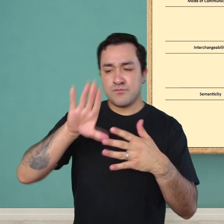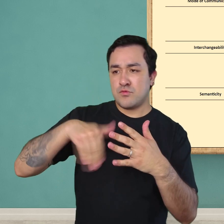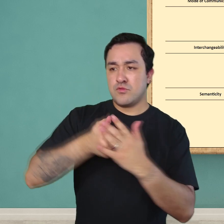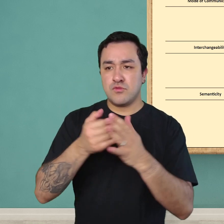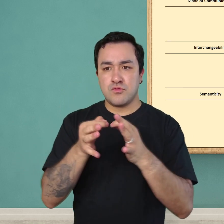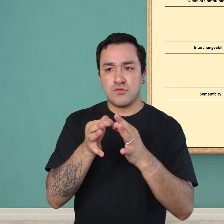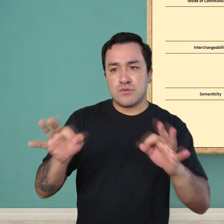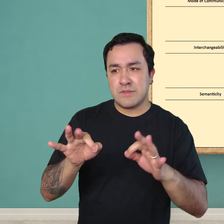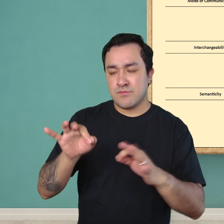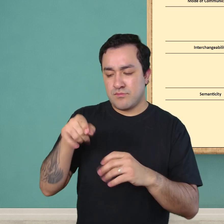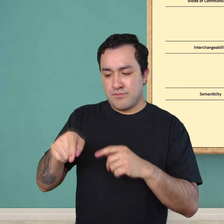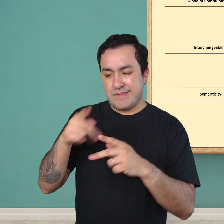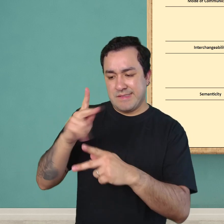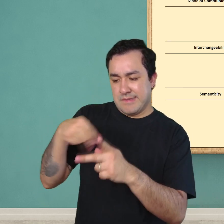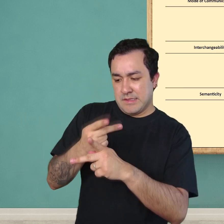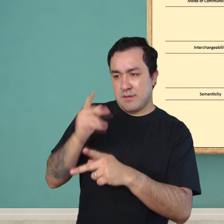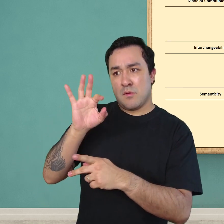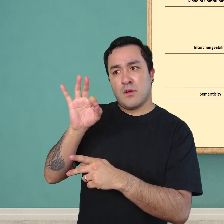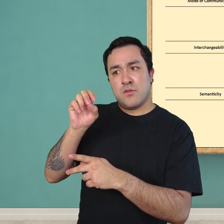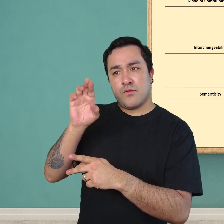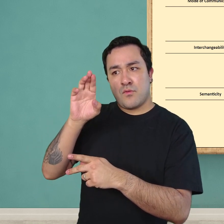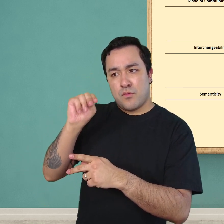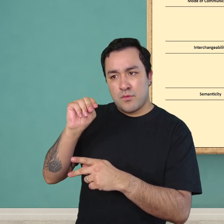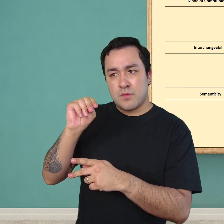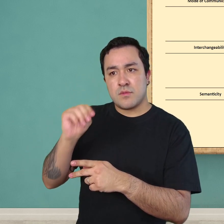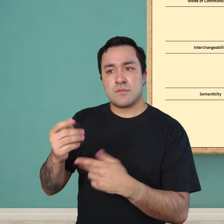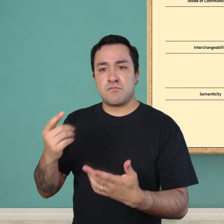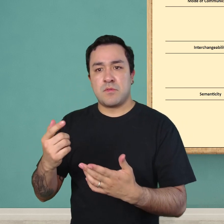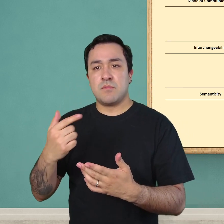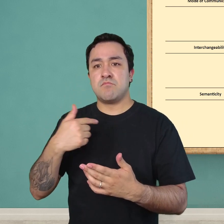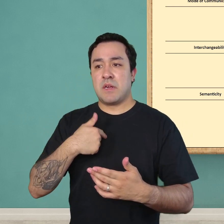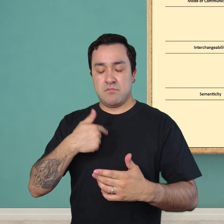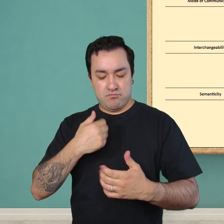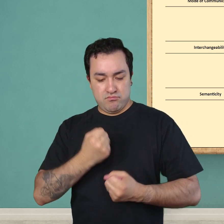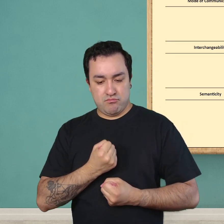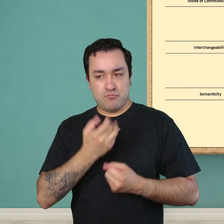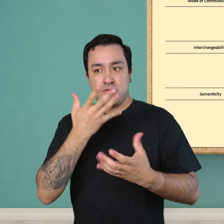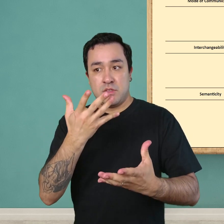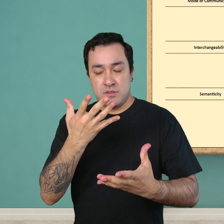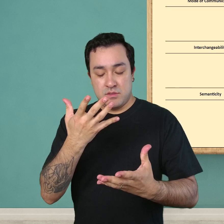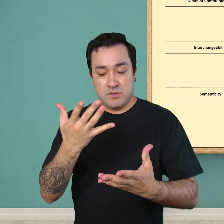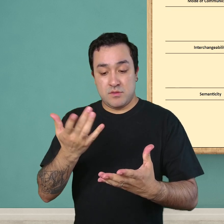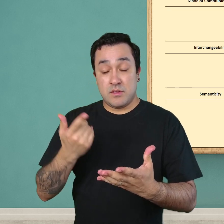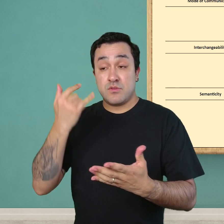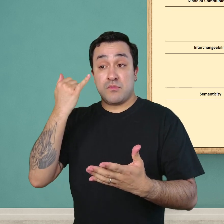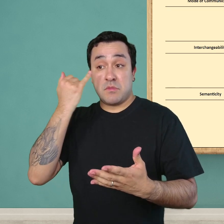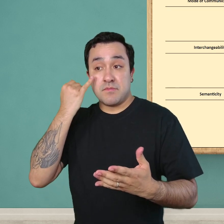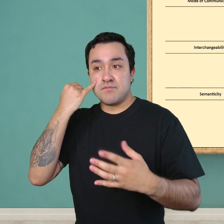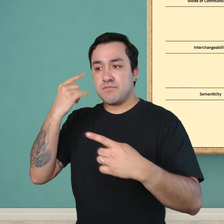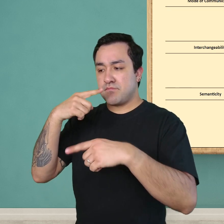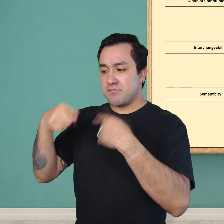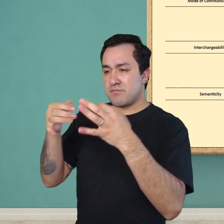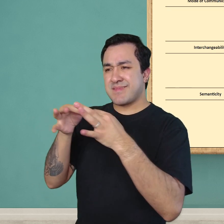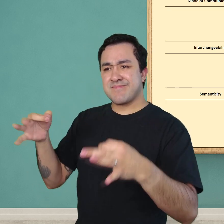The first requirement is the mode. All languages have some kind of form. You need to be able to produce the